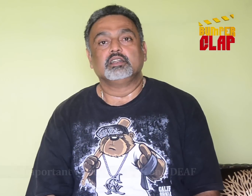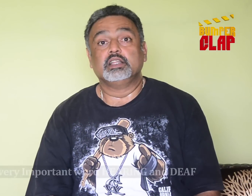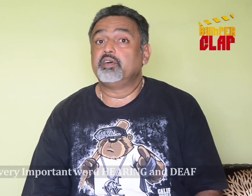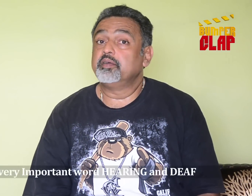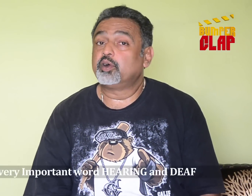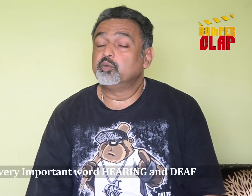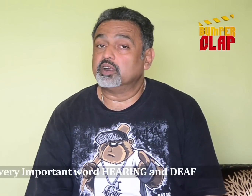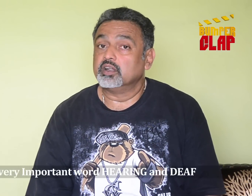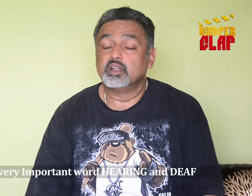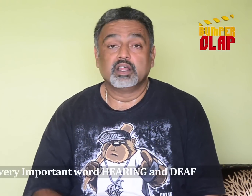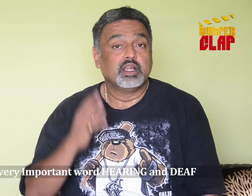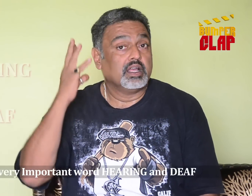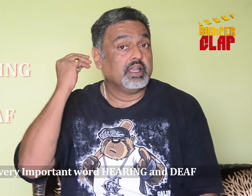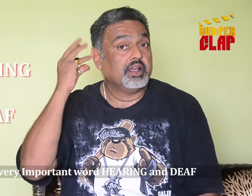Welcome. Now very important word, hearing.